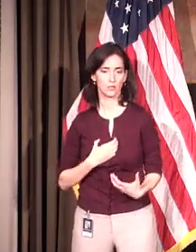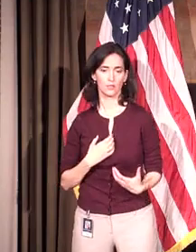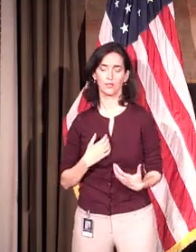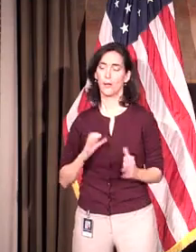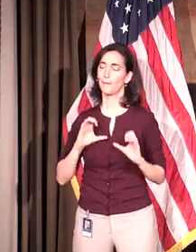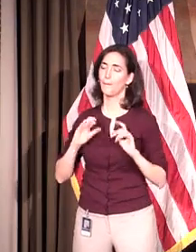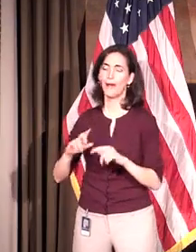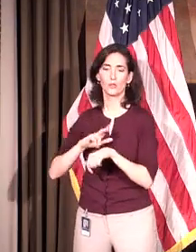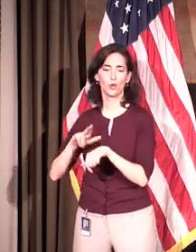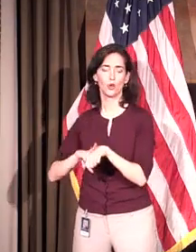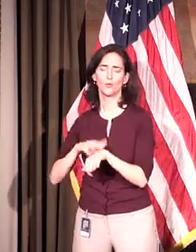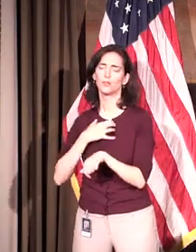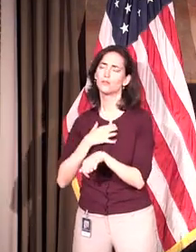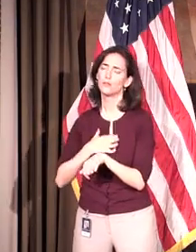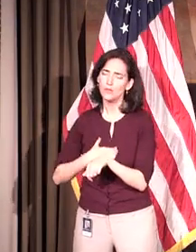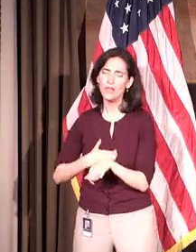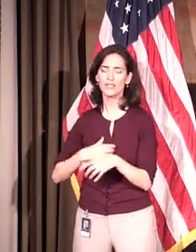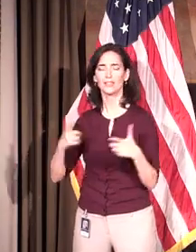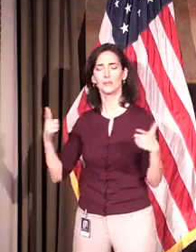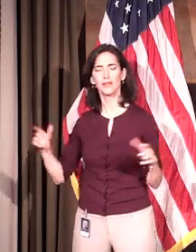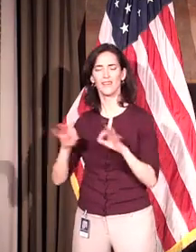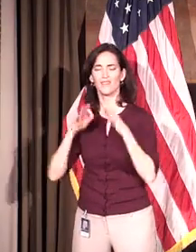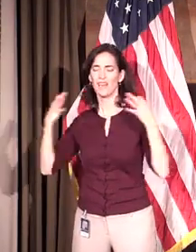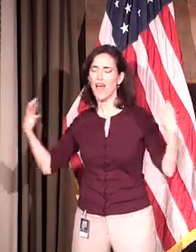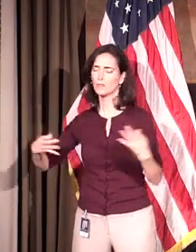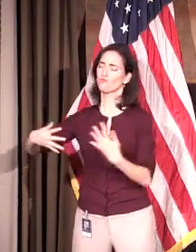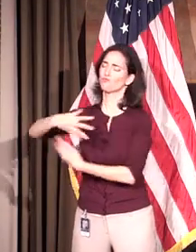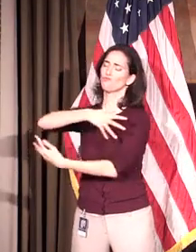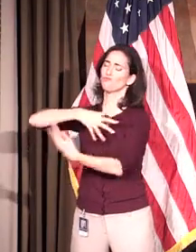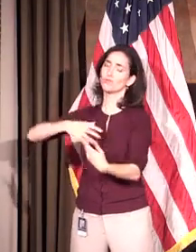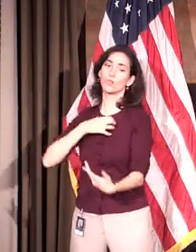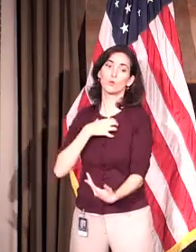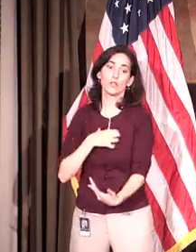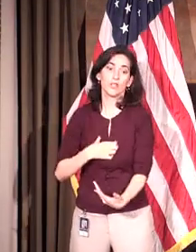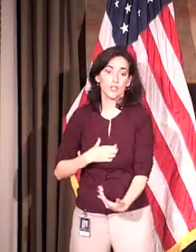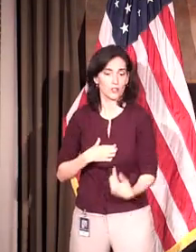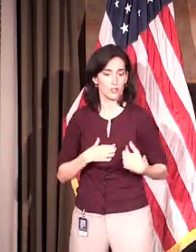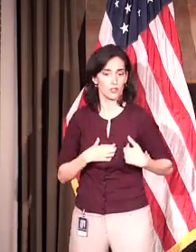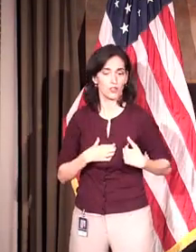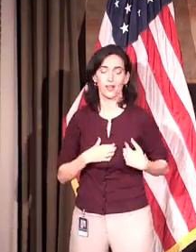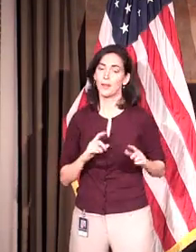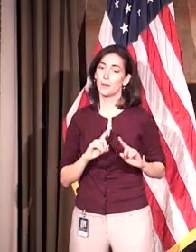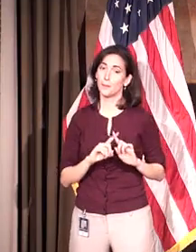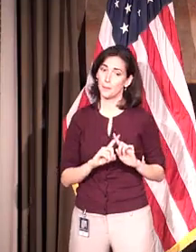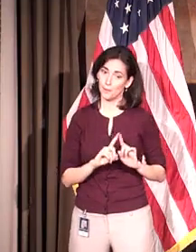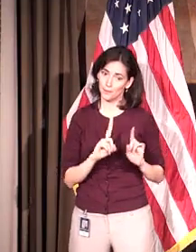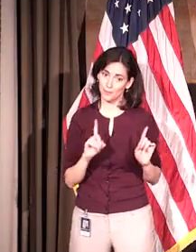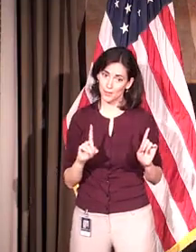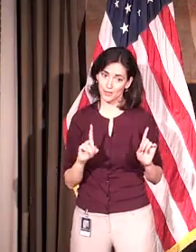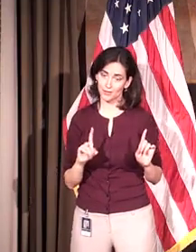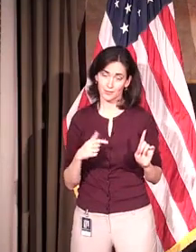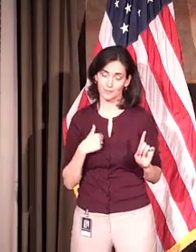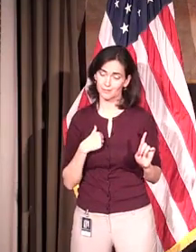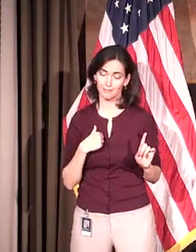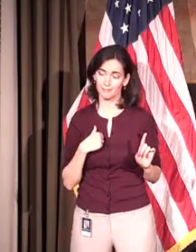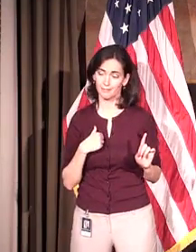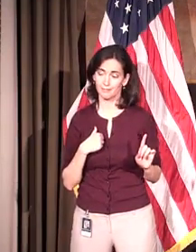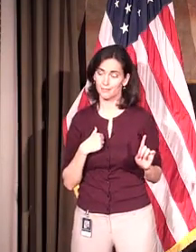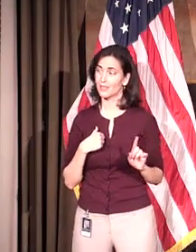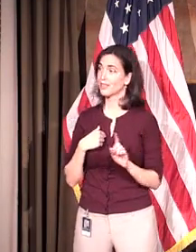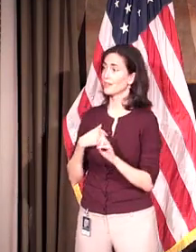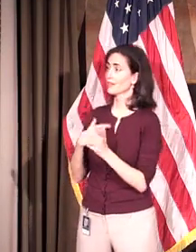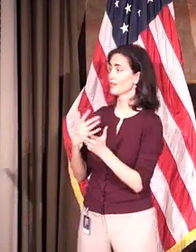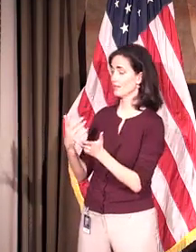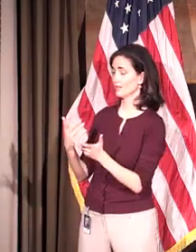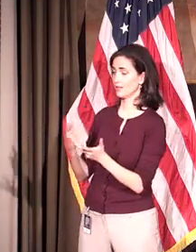go back to normal and having those very large family gatherings. But one of the things that I won't give is I won't give away the safety